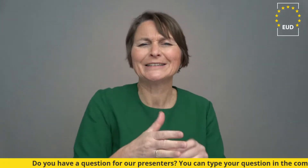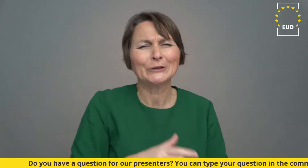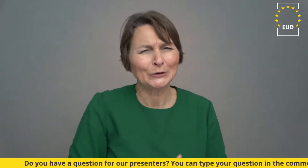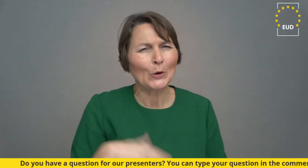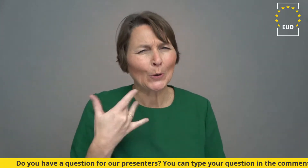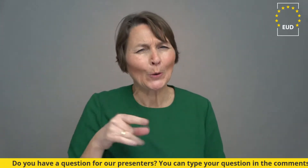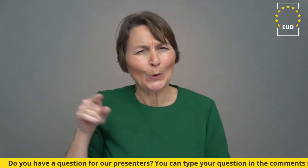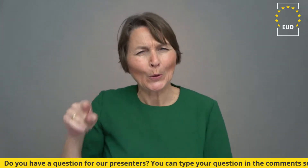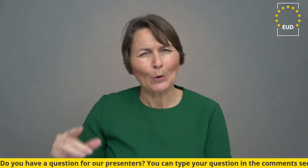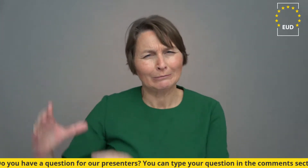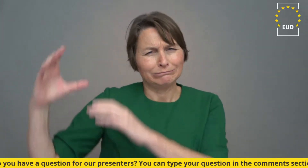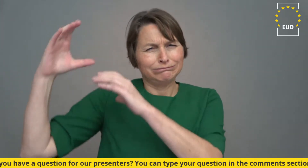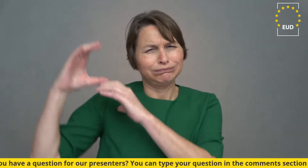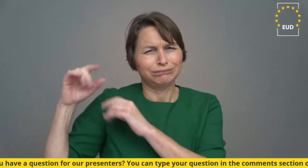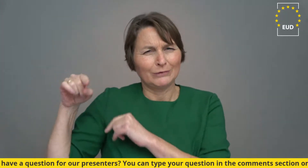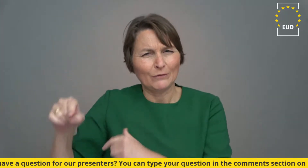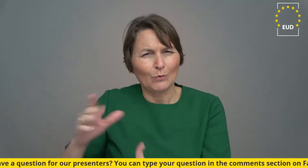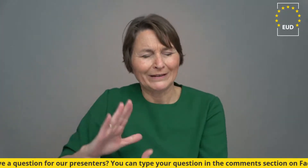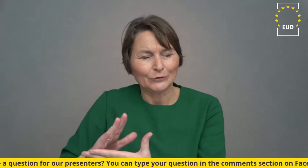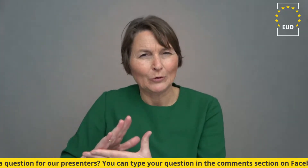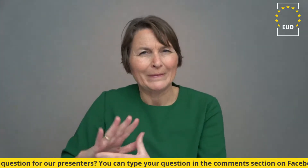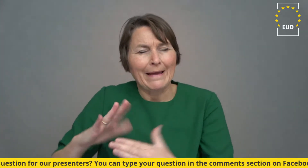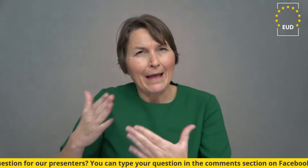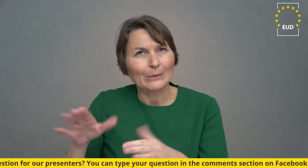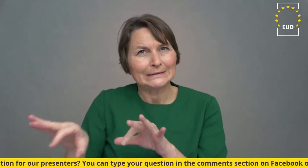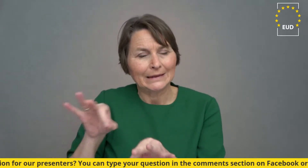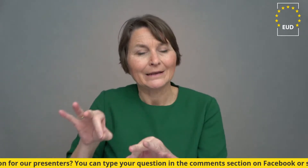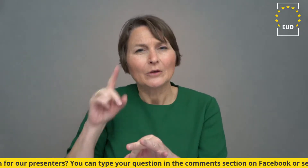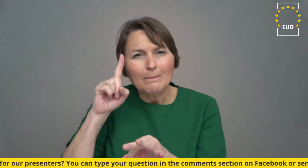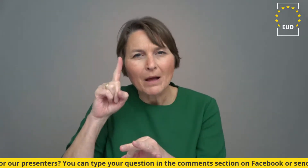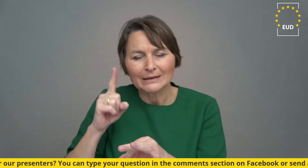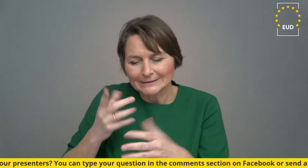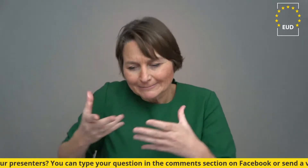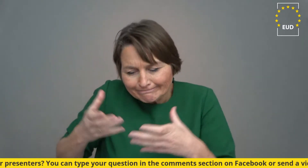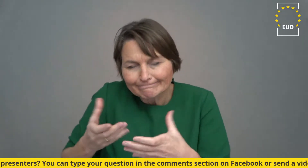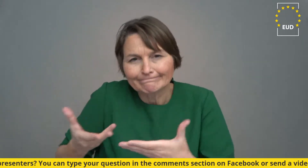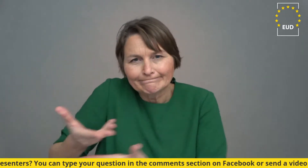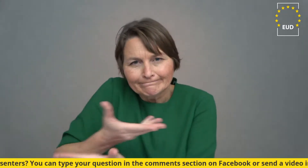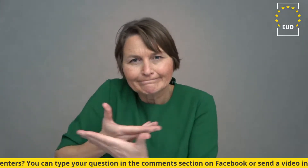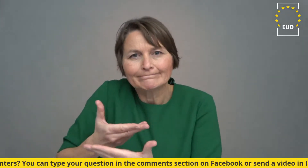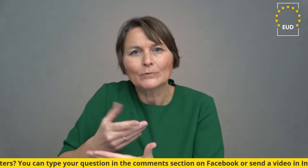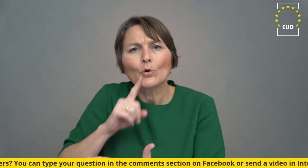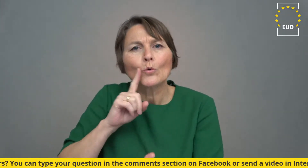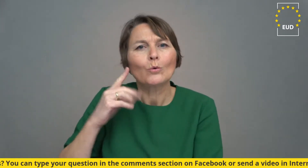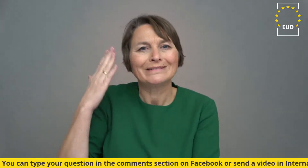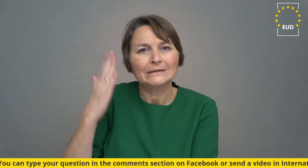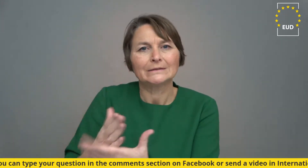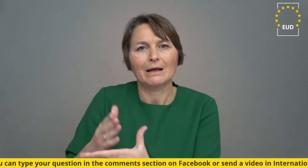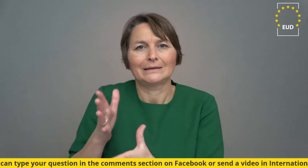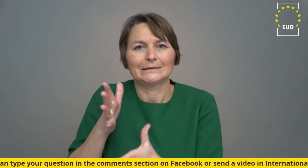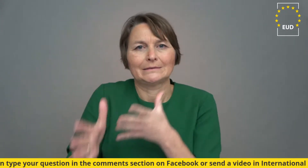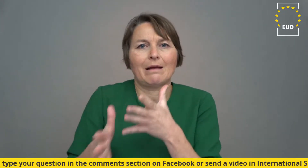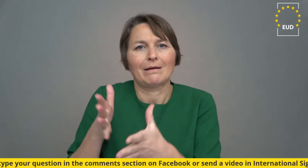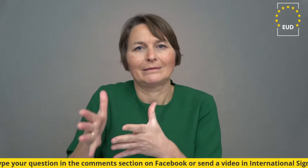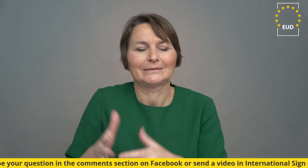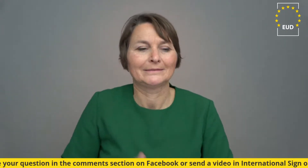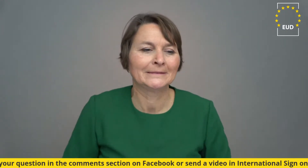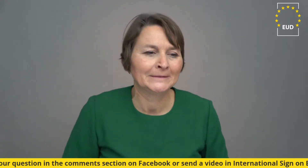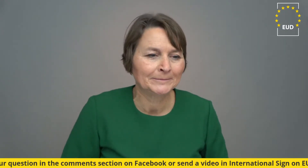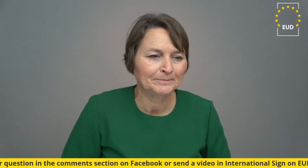they are providing, because the signs that they choose to use on television will be then further used